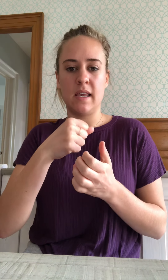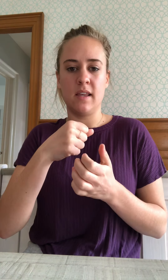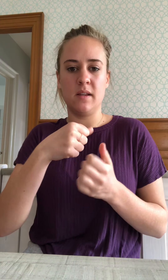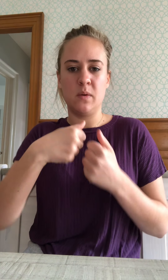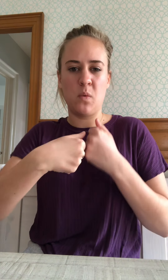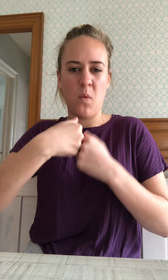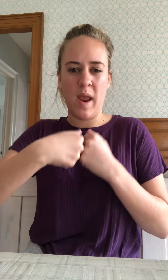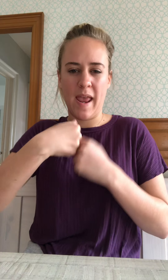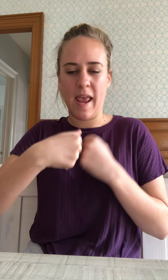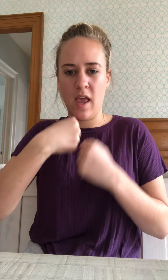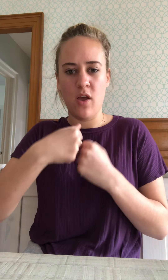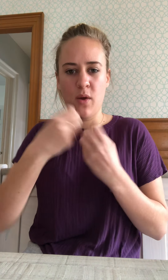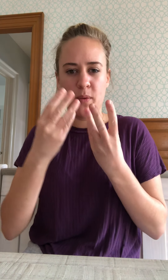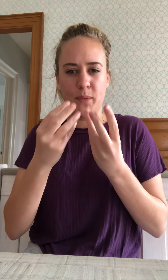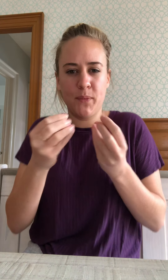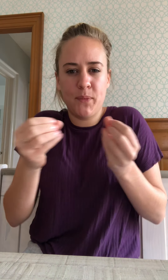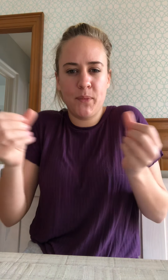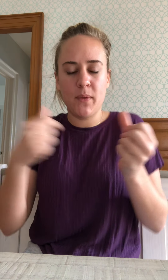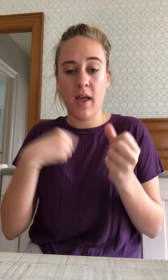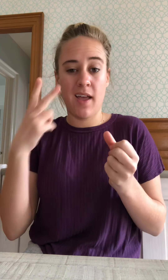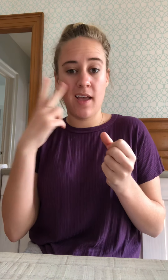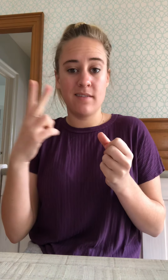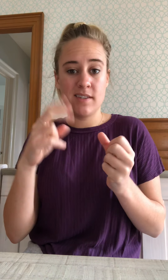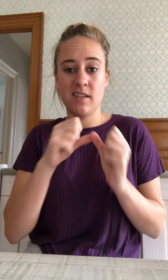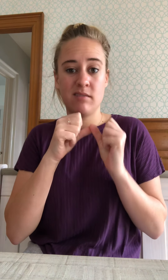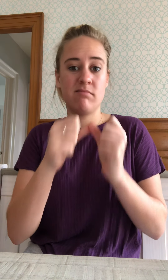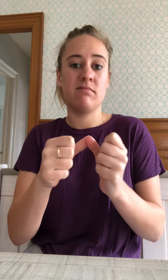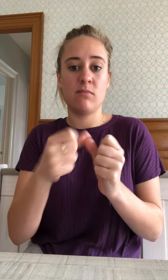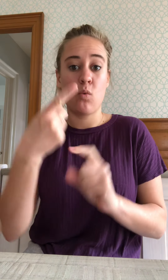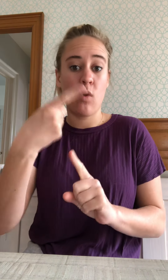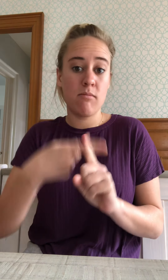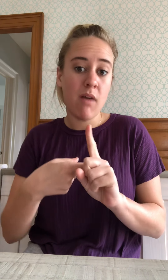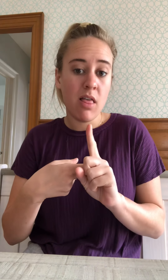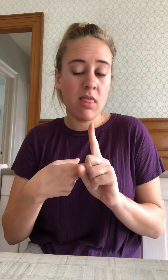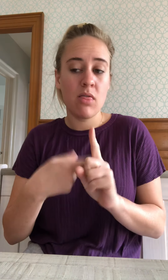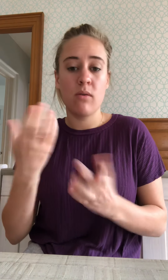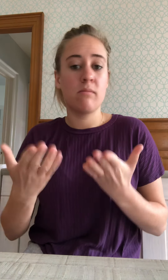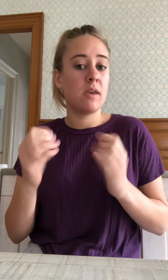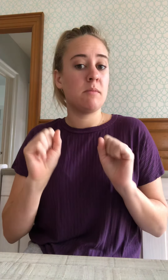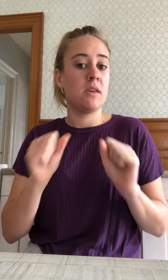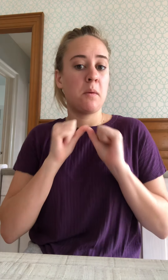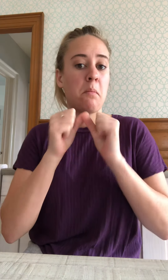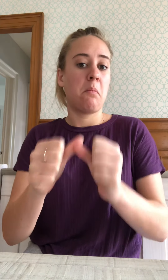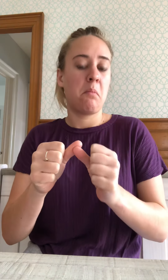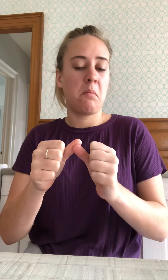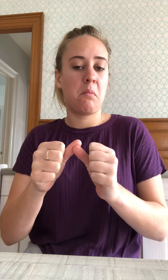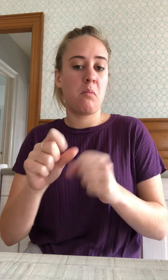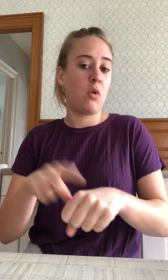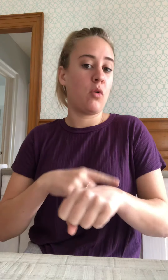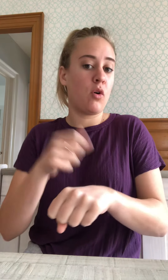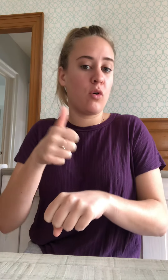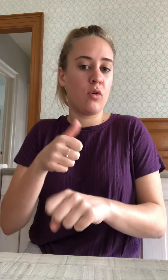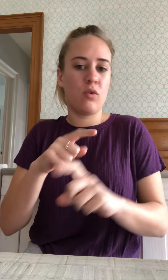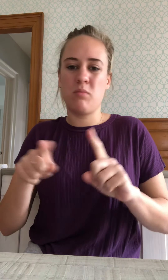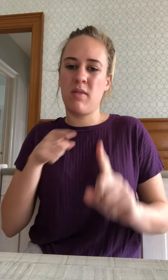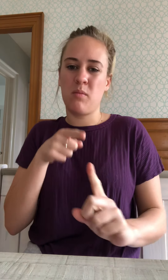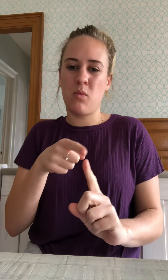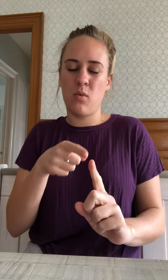these last only a month, maybe it can get longer, usually can get longer, but the point is that these can break rather